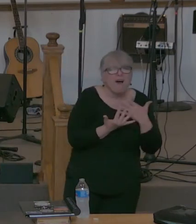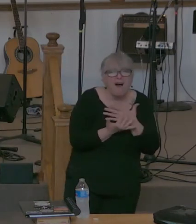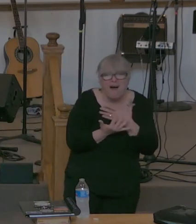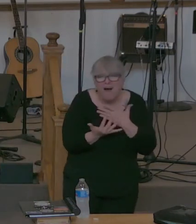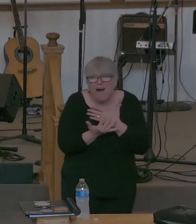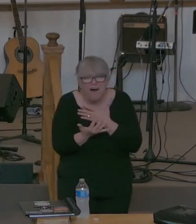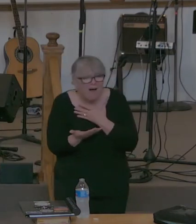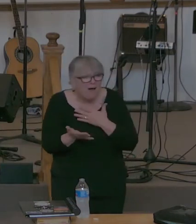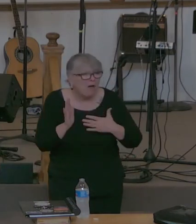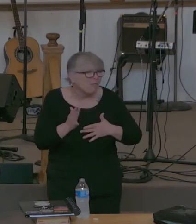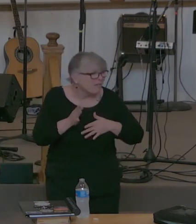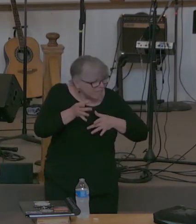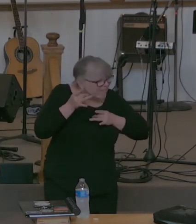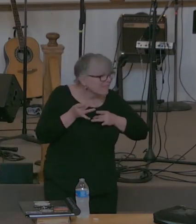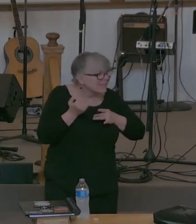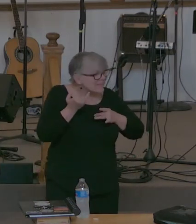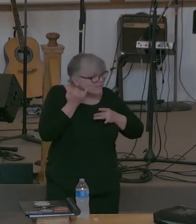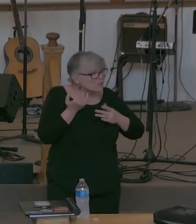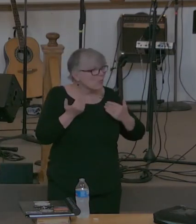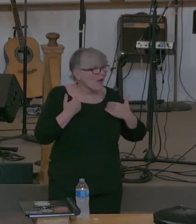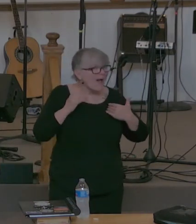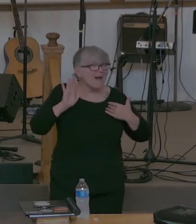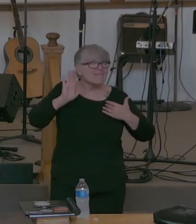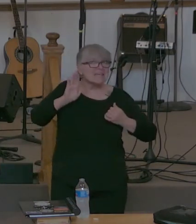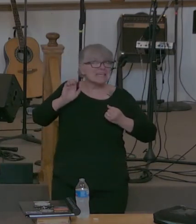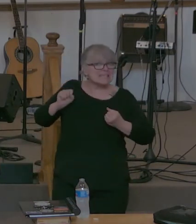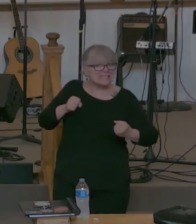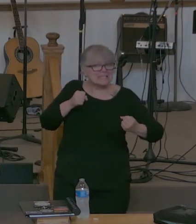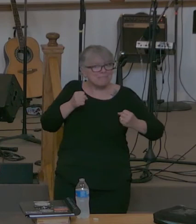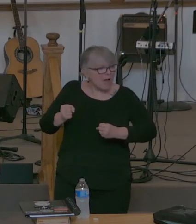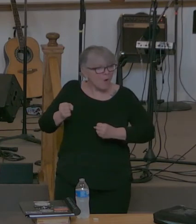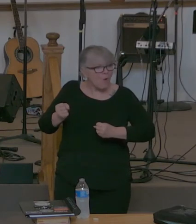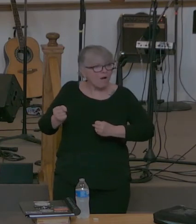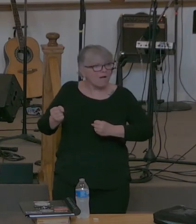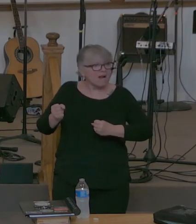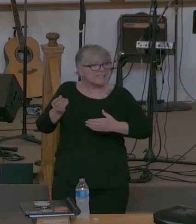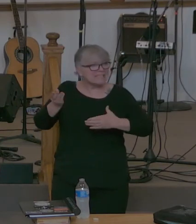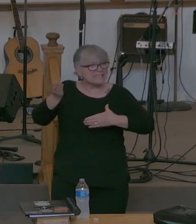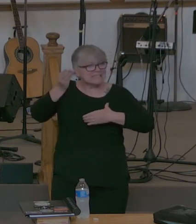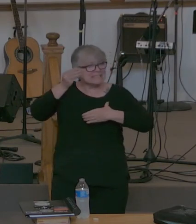of catching it when you have the power of the Holy Ghost living